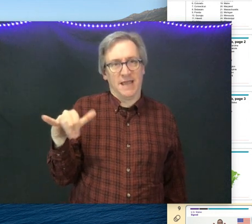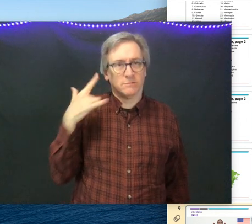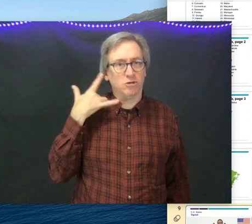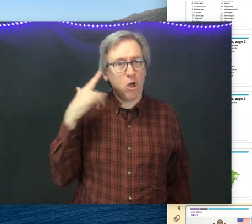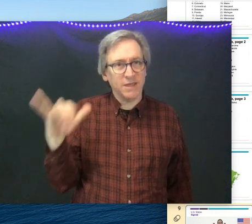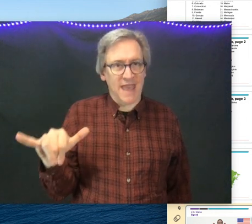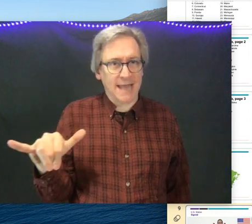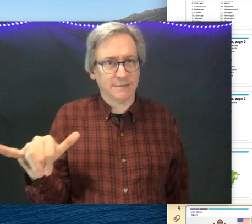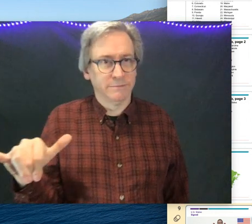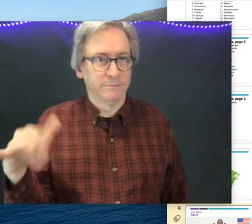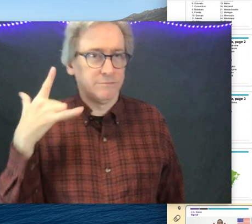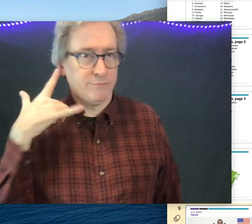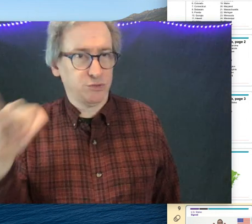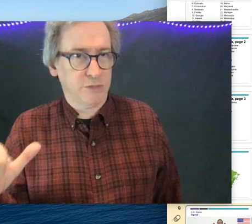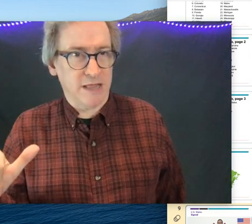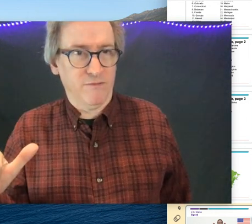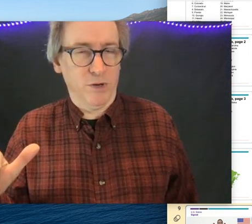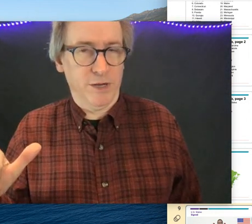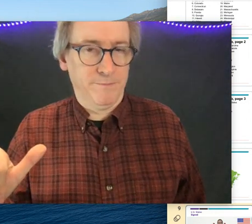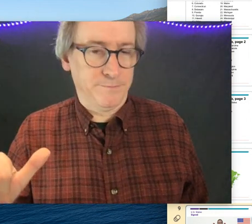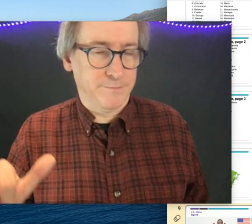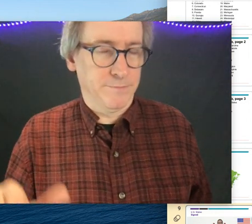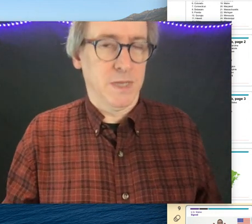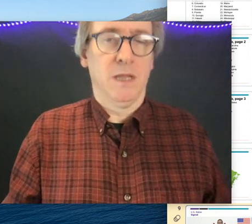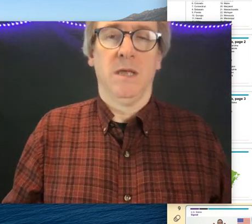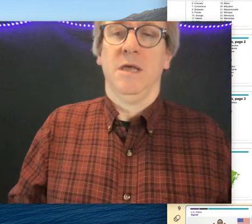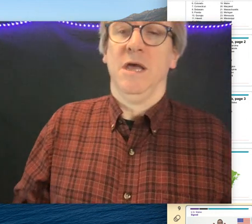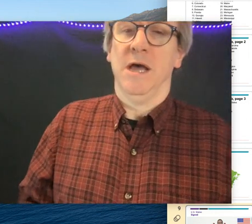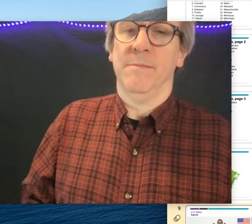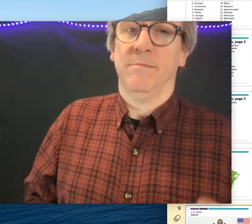to that. Call me that, California.